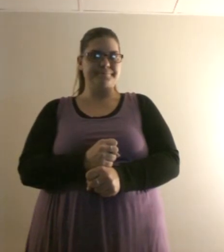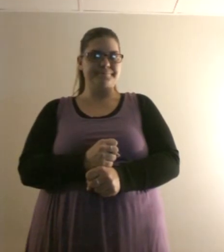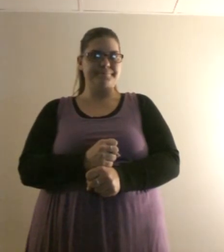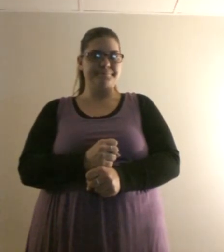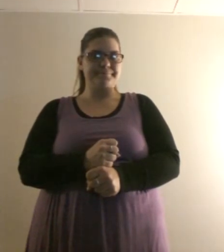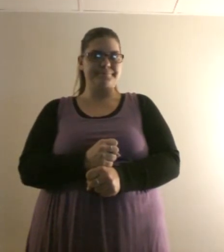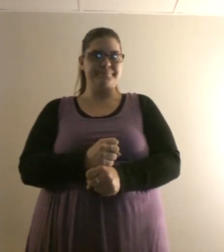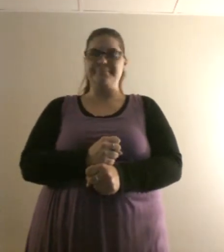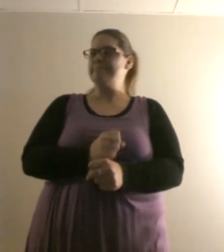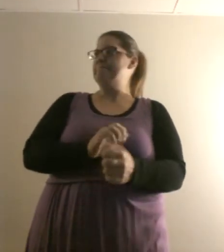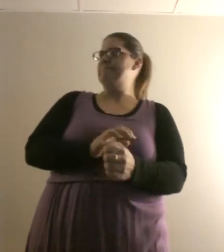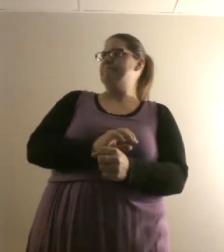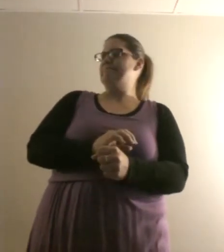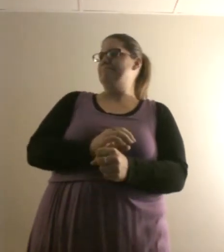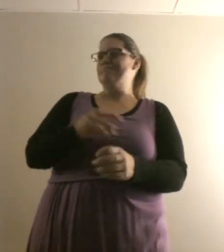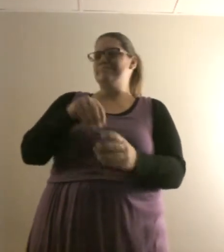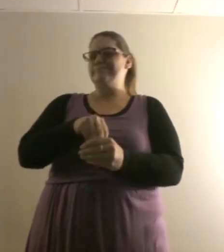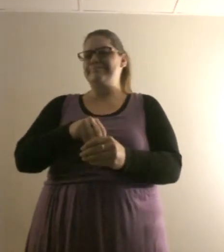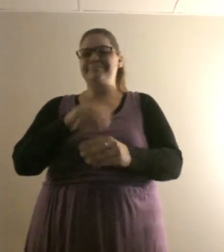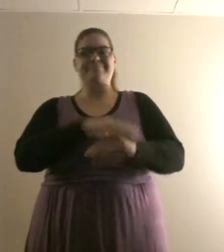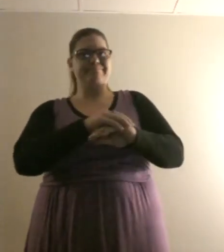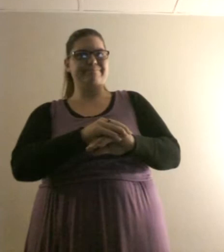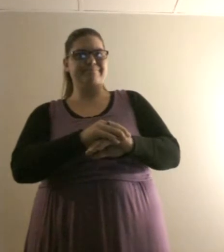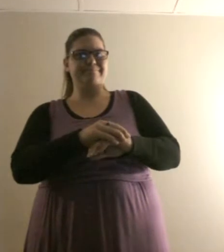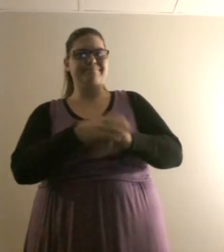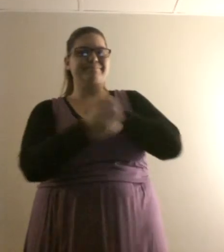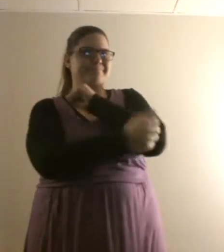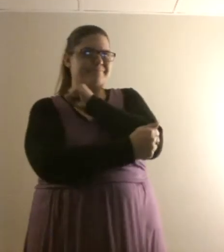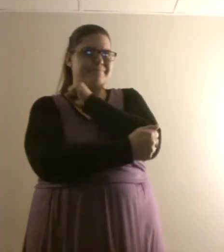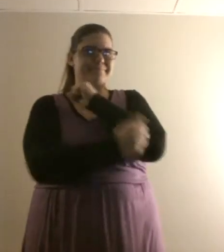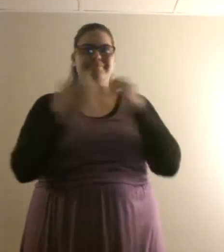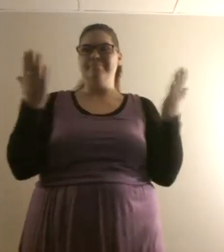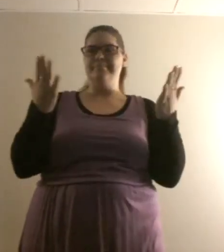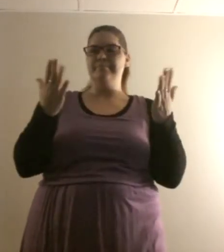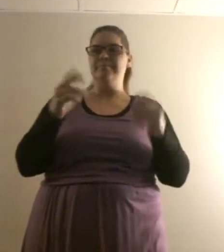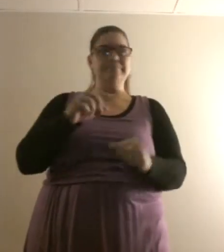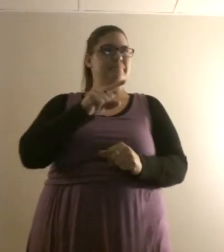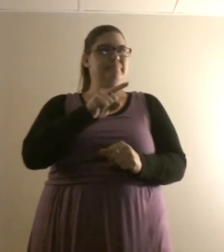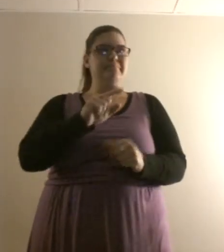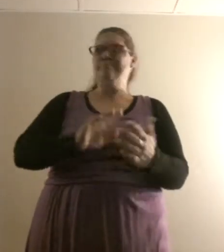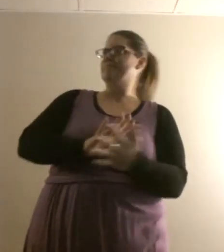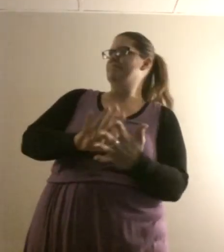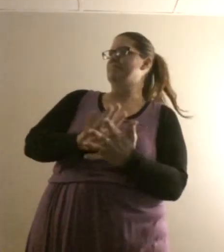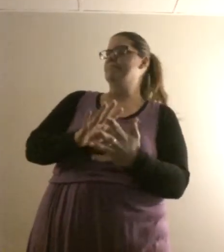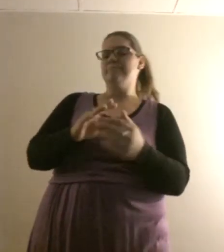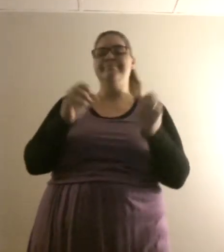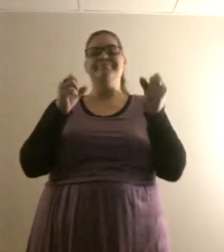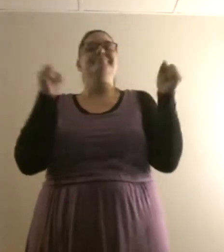New England. What season? Heaven. Winter. Okay, so they had not only rough terrain to get over,